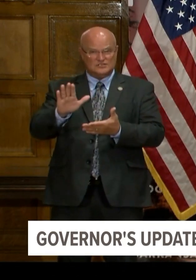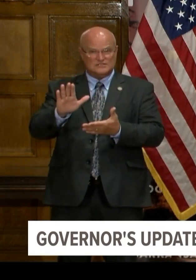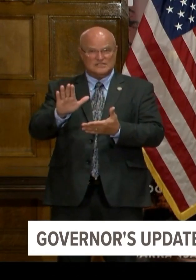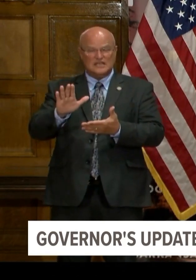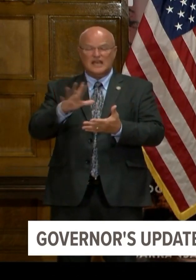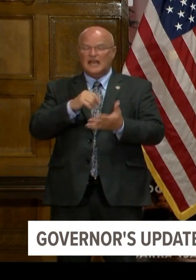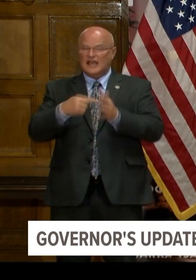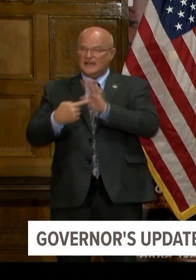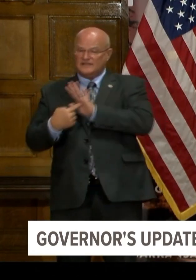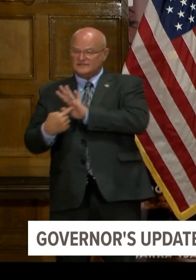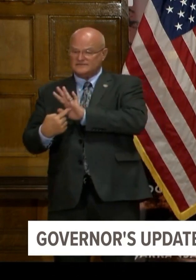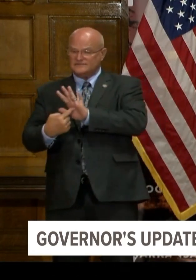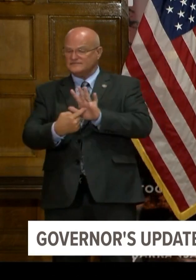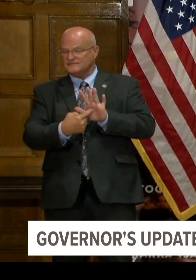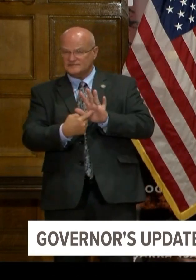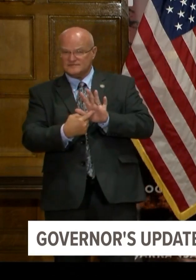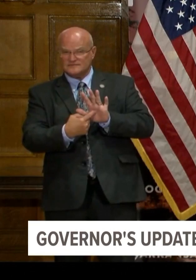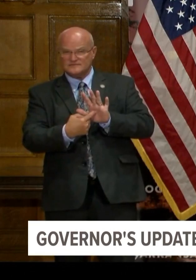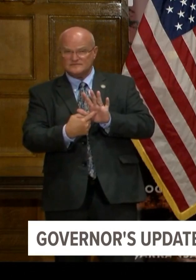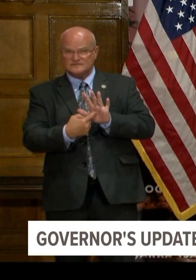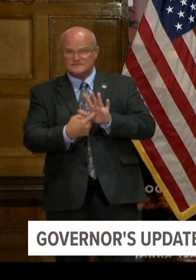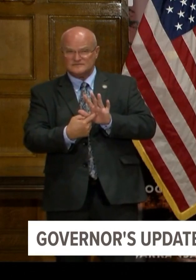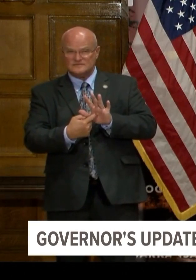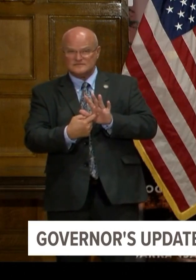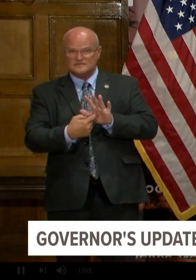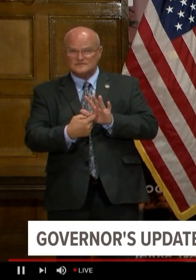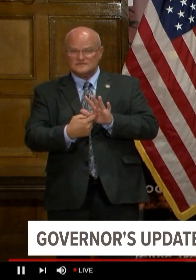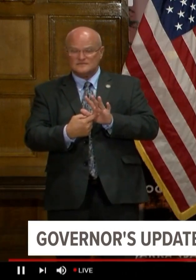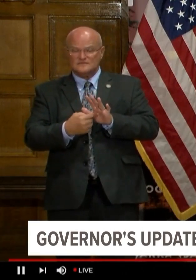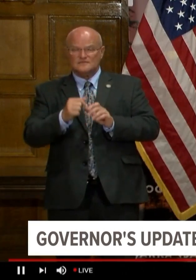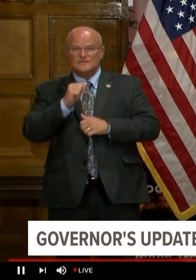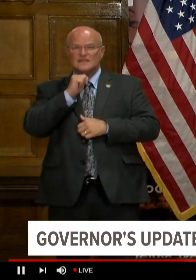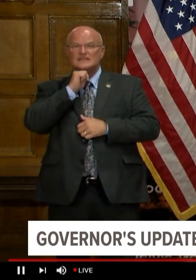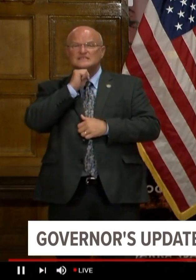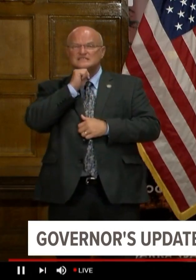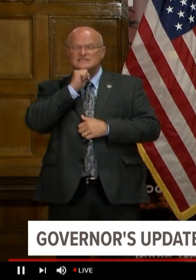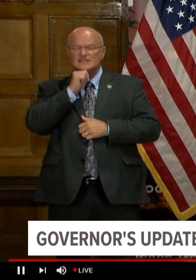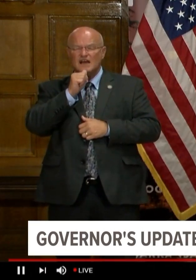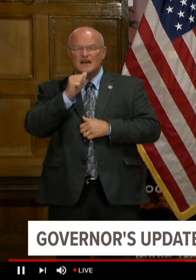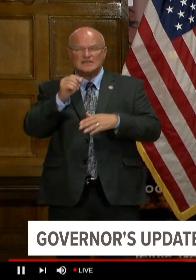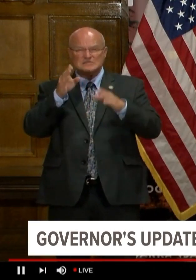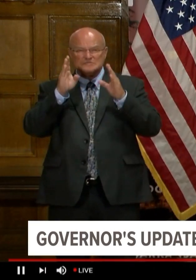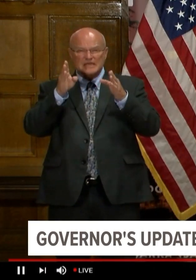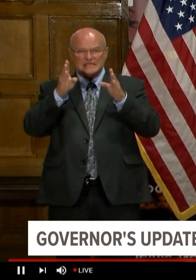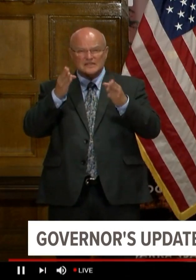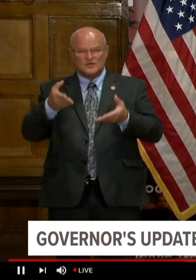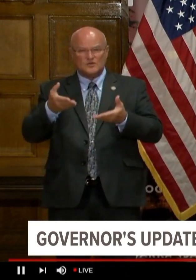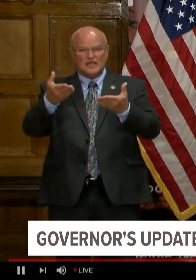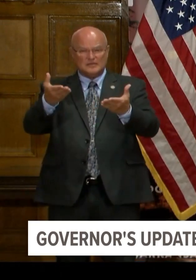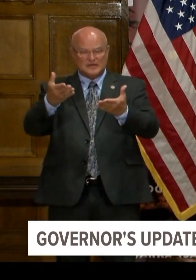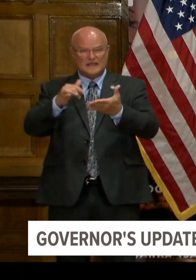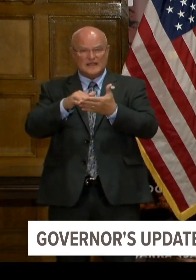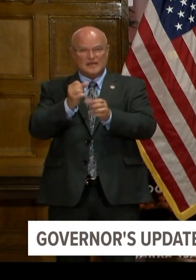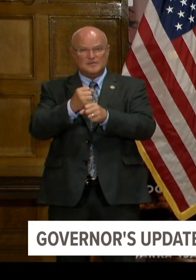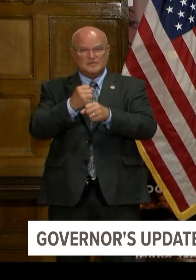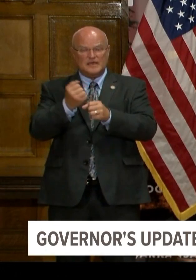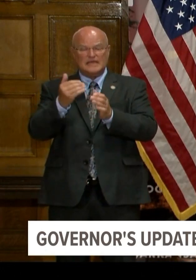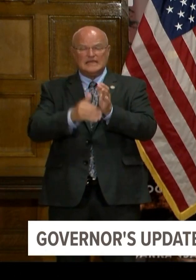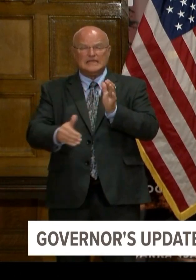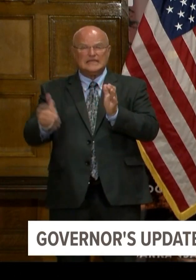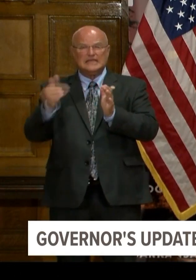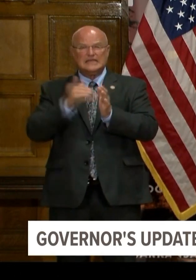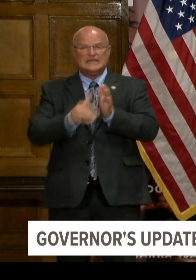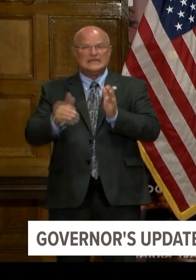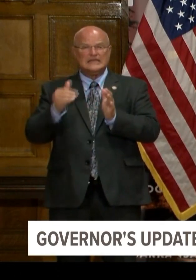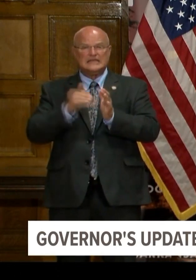the reflection of a less than rigorous adherence to the recommendations that have been made over and over again, and I